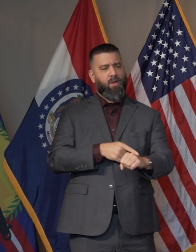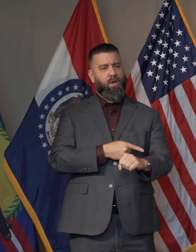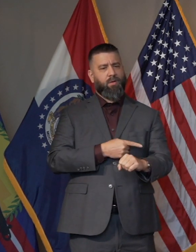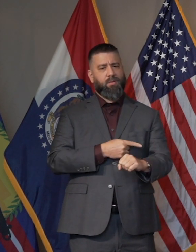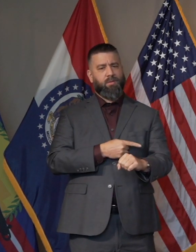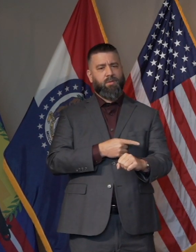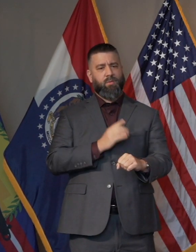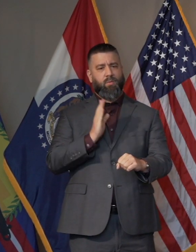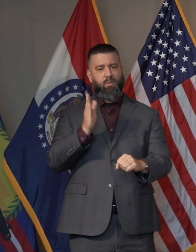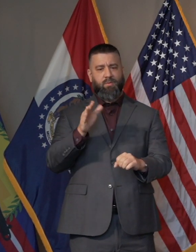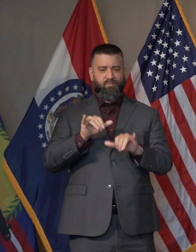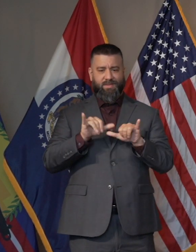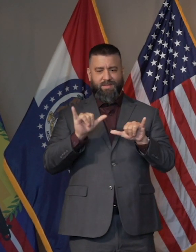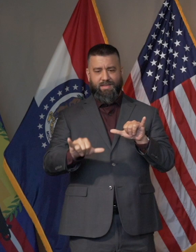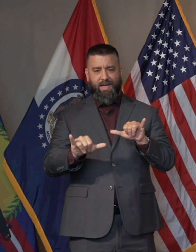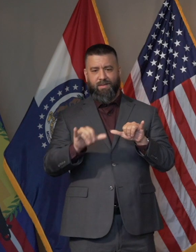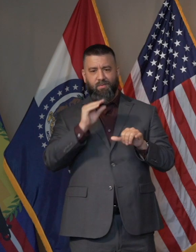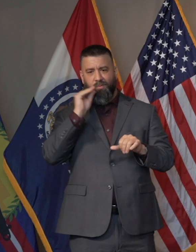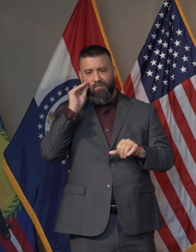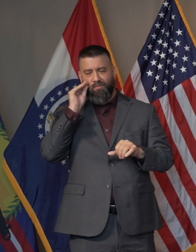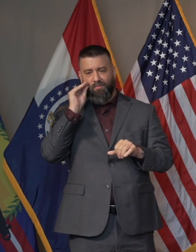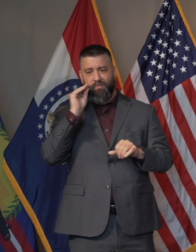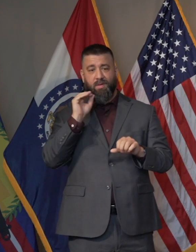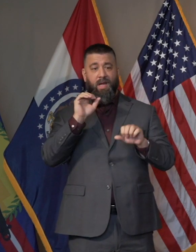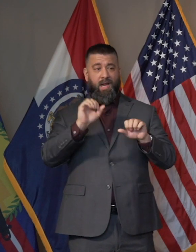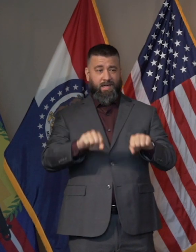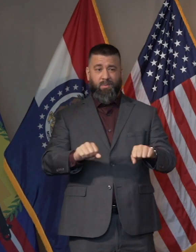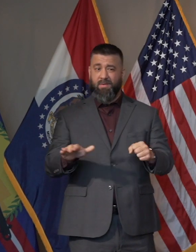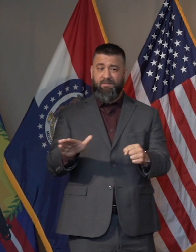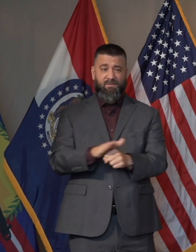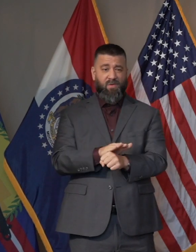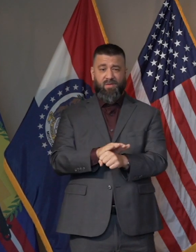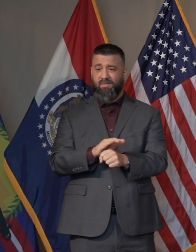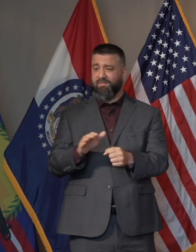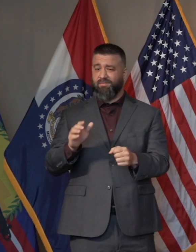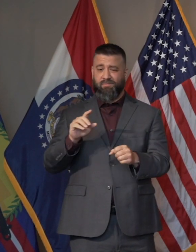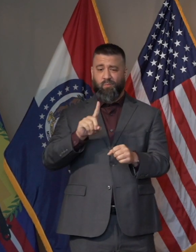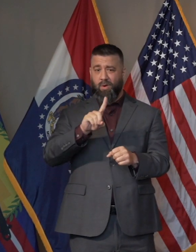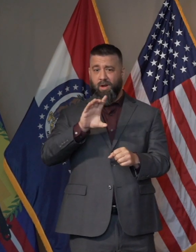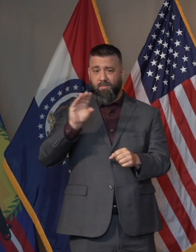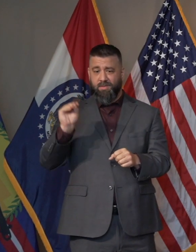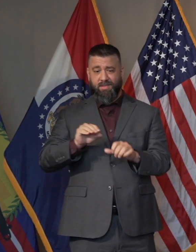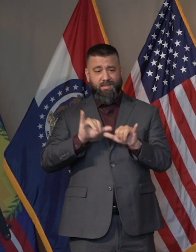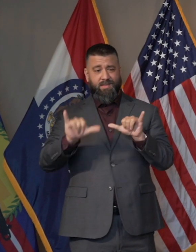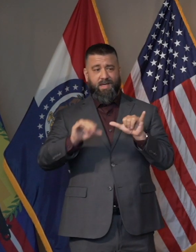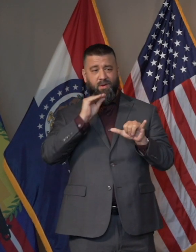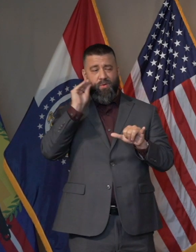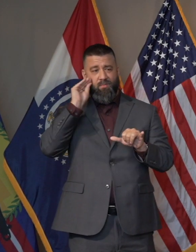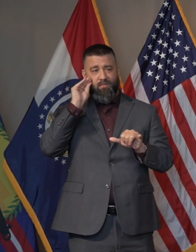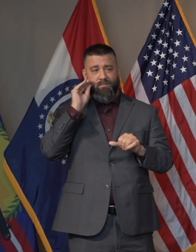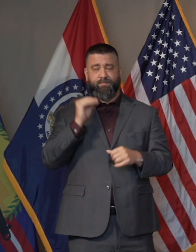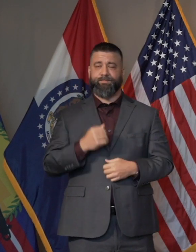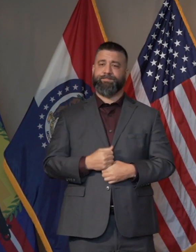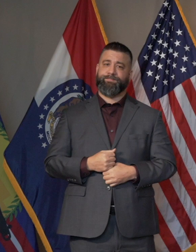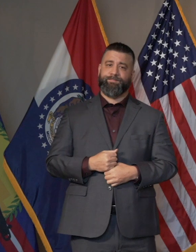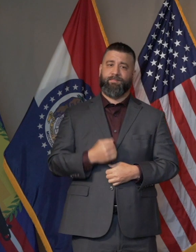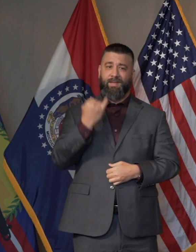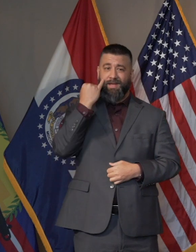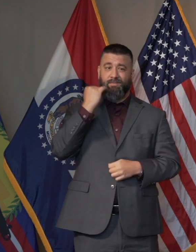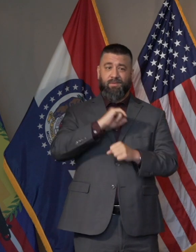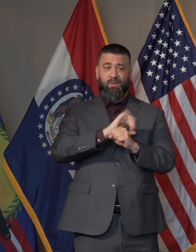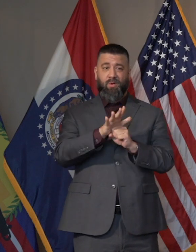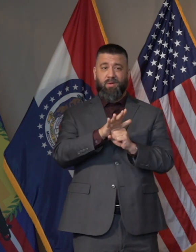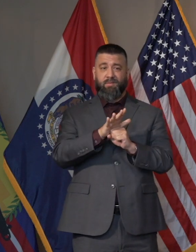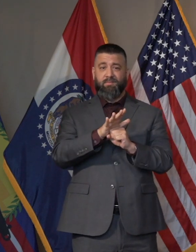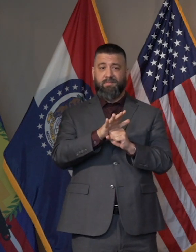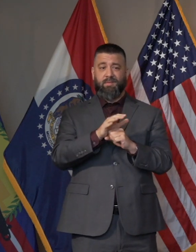going to be at this point, and could we get to a full stay-at-home again? Well, if this virus continues to rage, we see